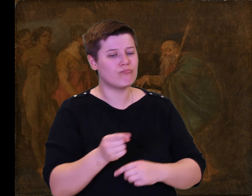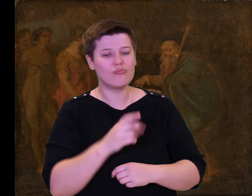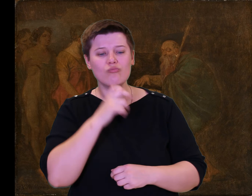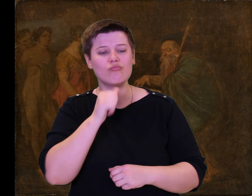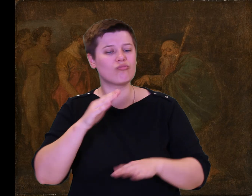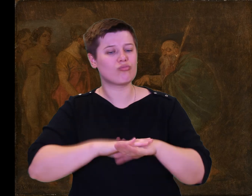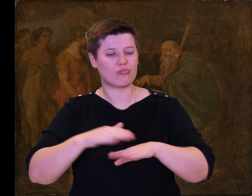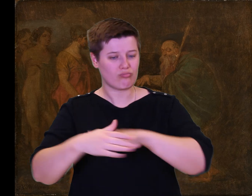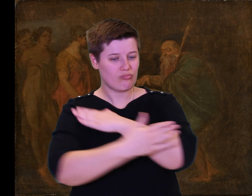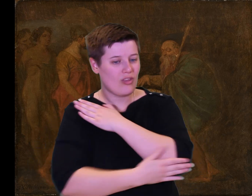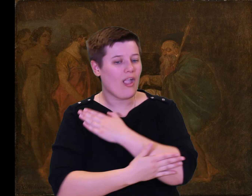morning.